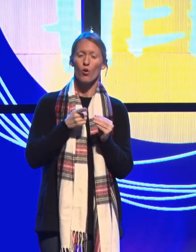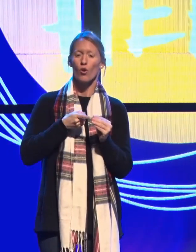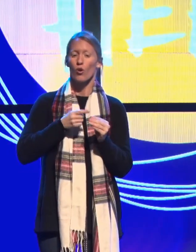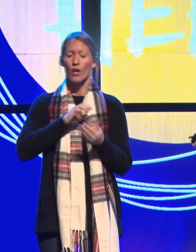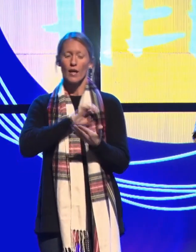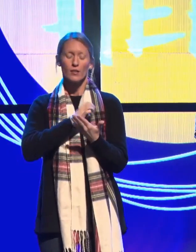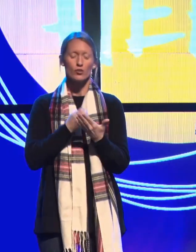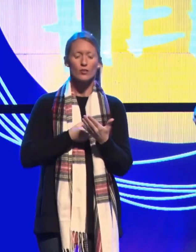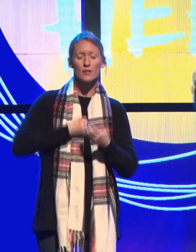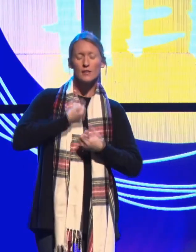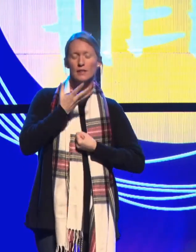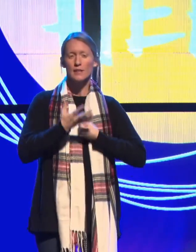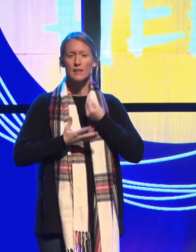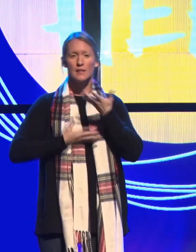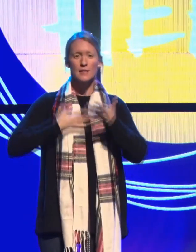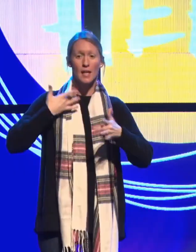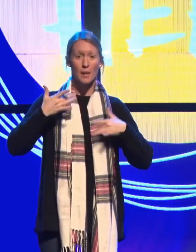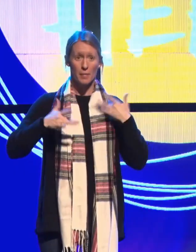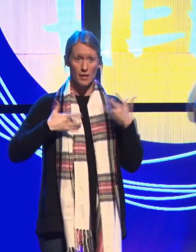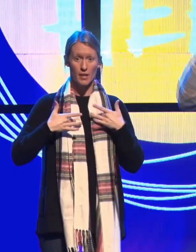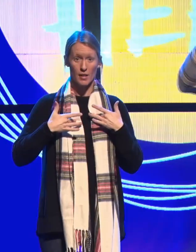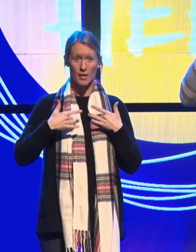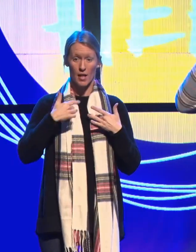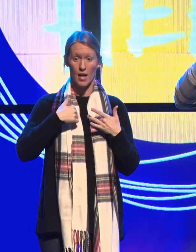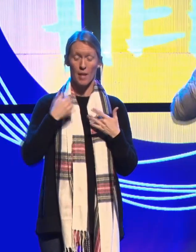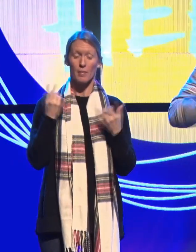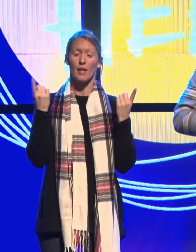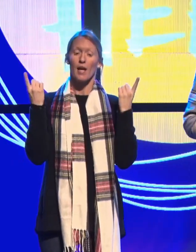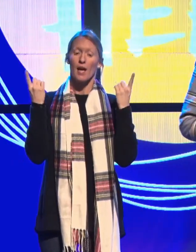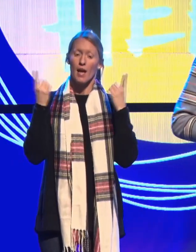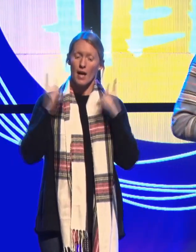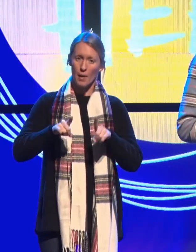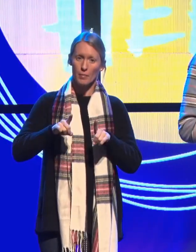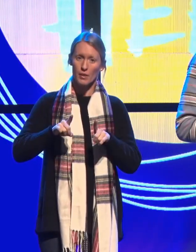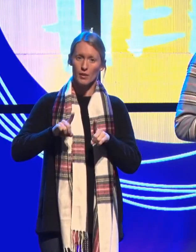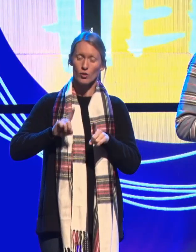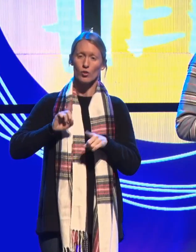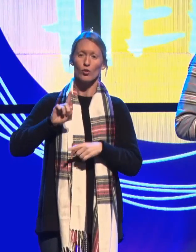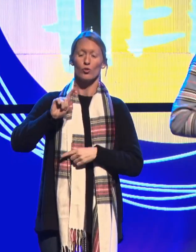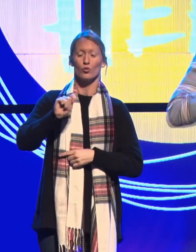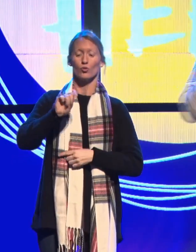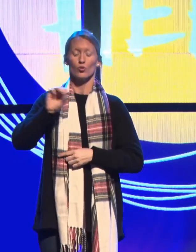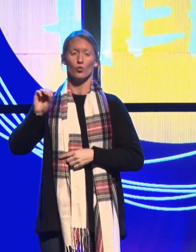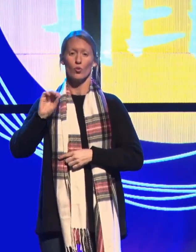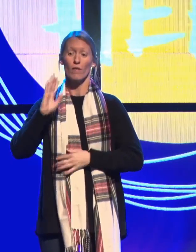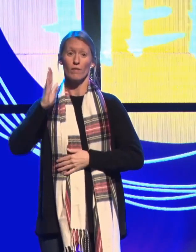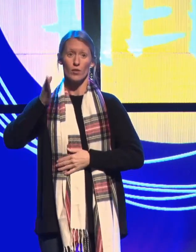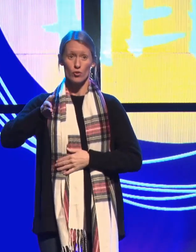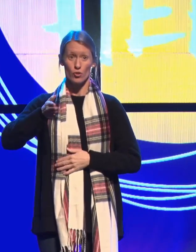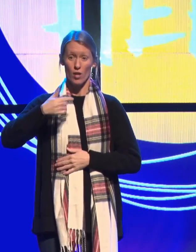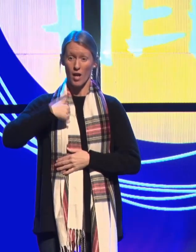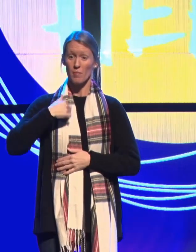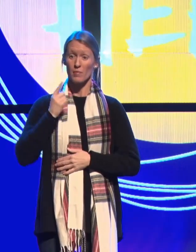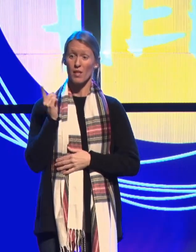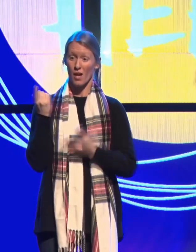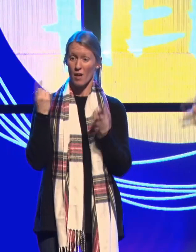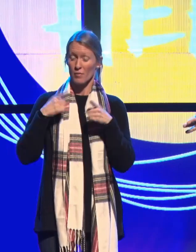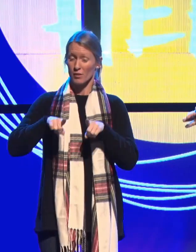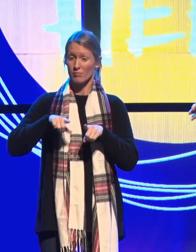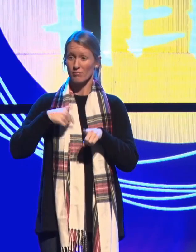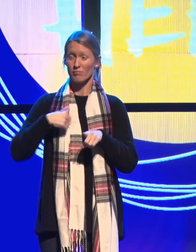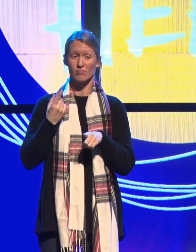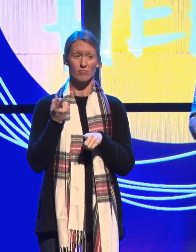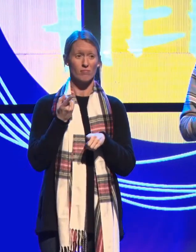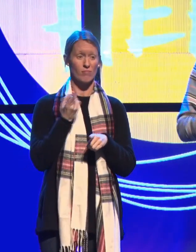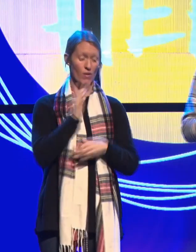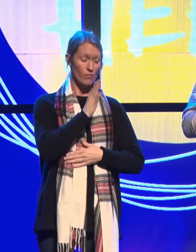and more excitement is to actually say, I'm going to happen to the future. Like I'm going to happen to I'm not going to just let the future happen to